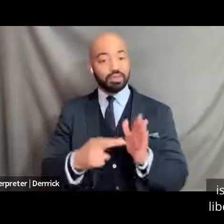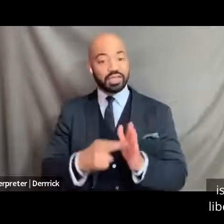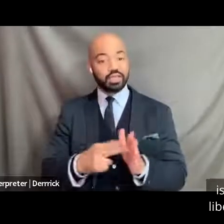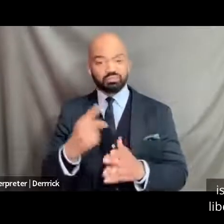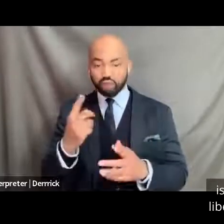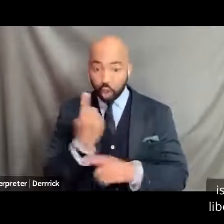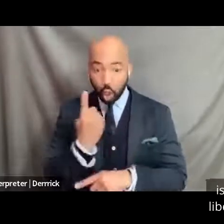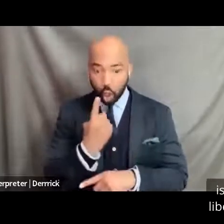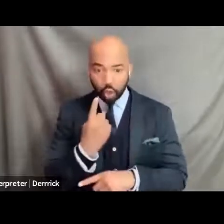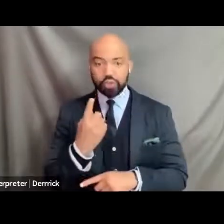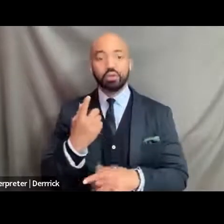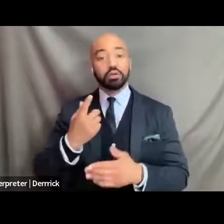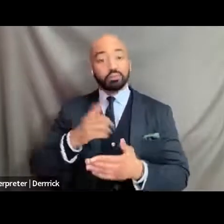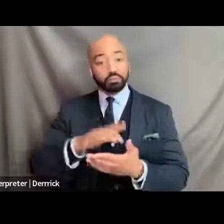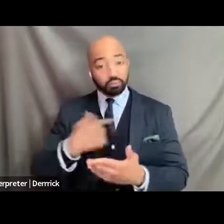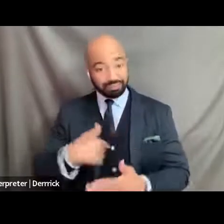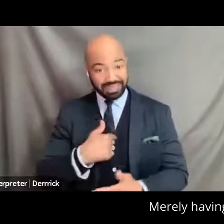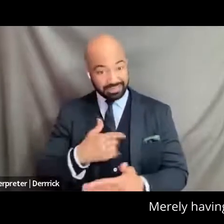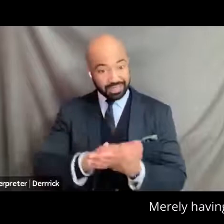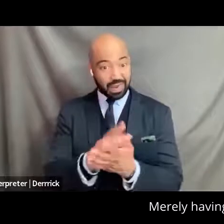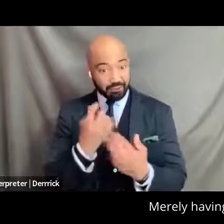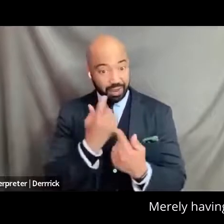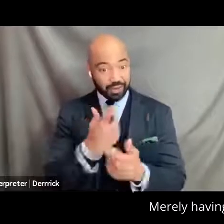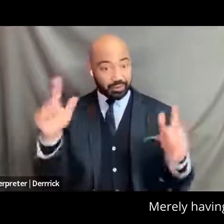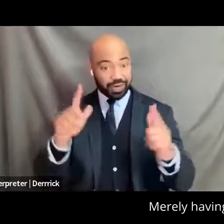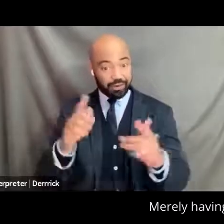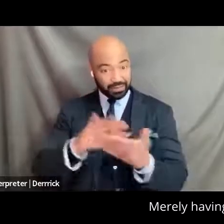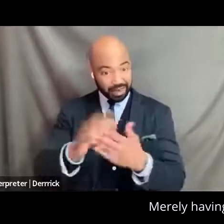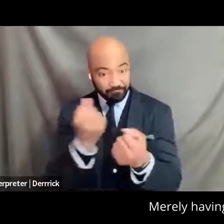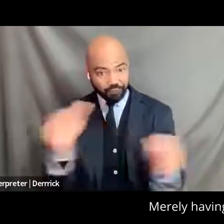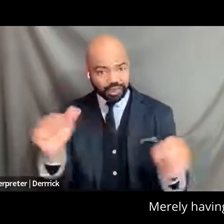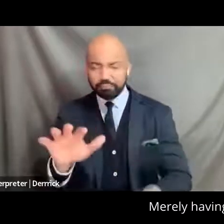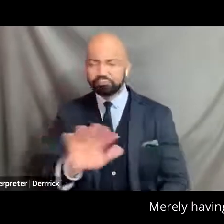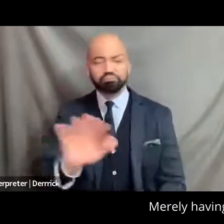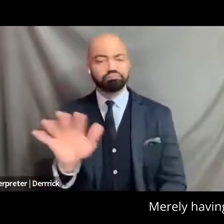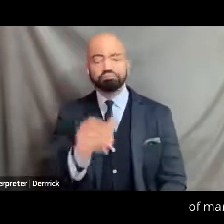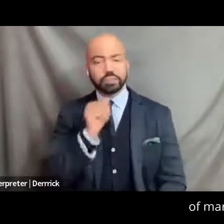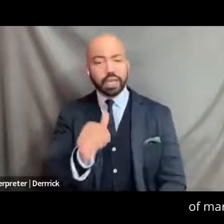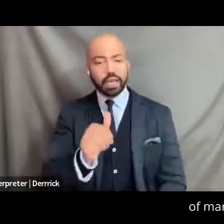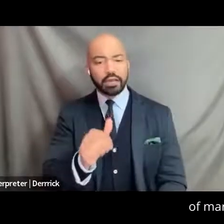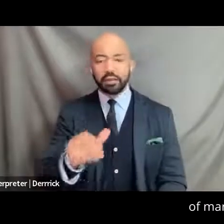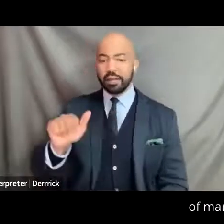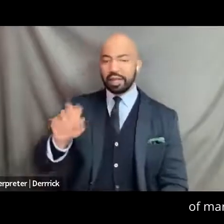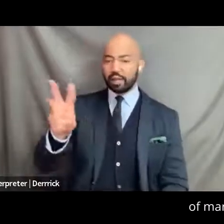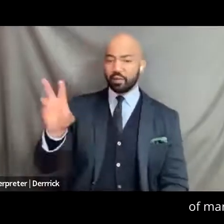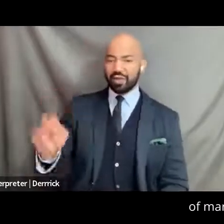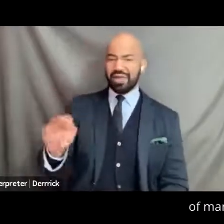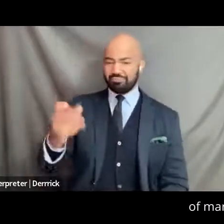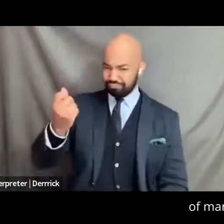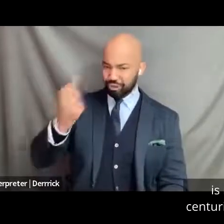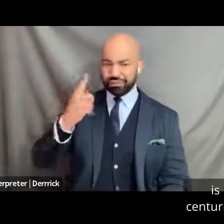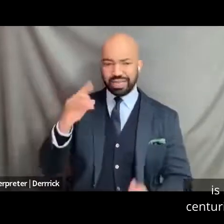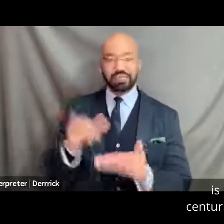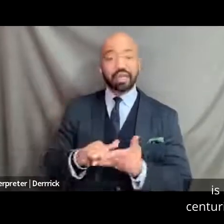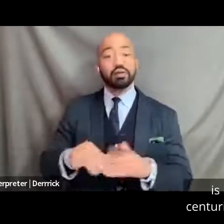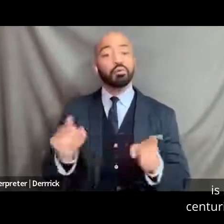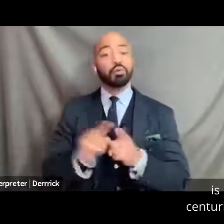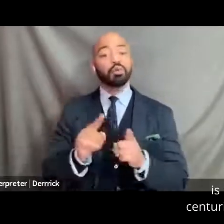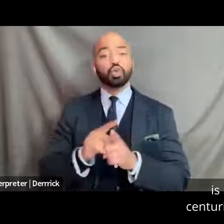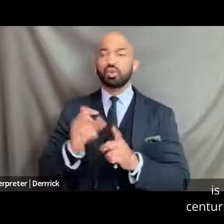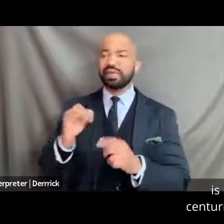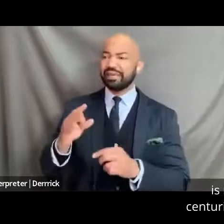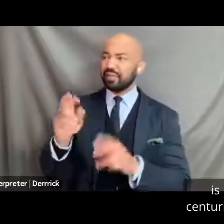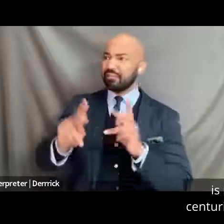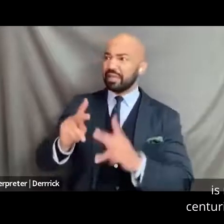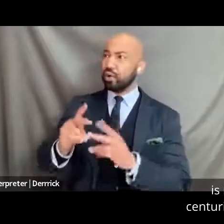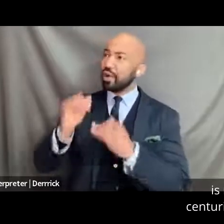liberation or freedom merely having faces that share experiences at marginalized communities is not going to